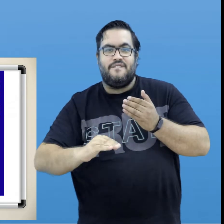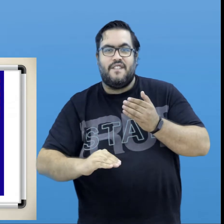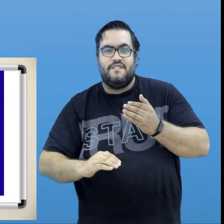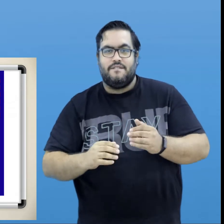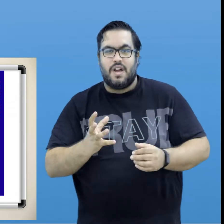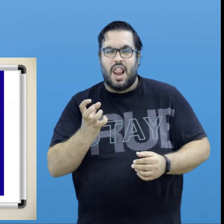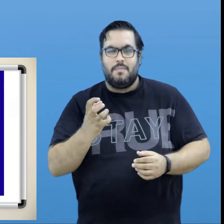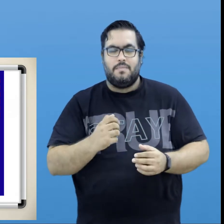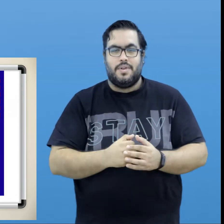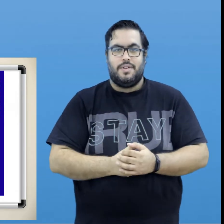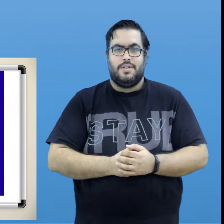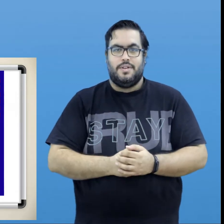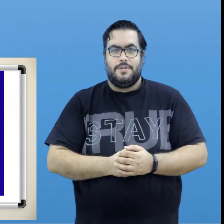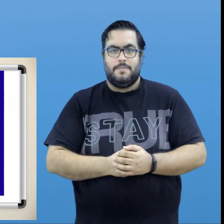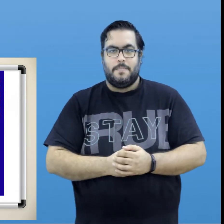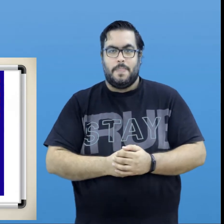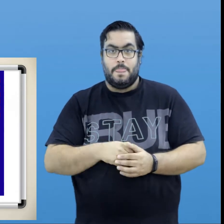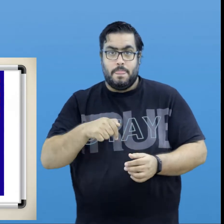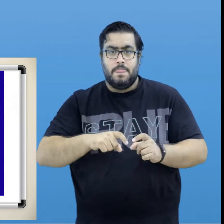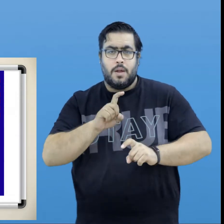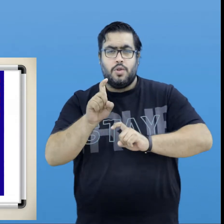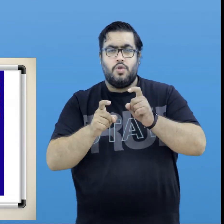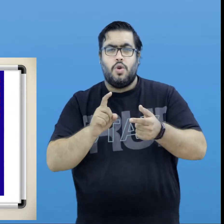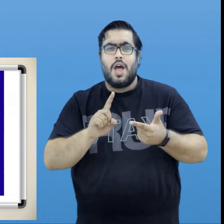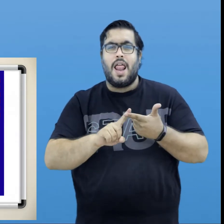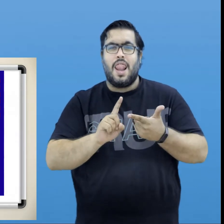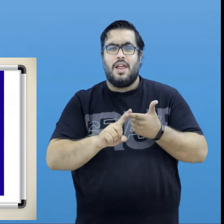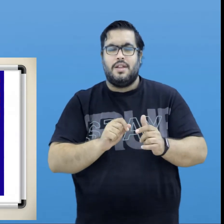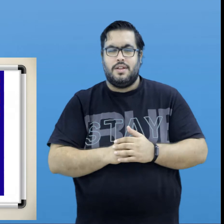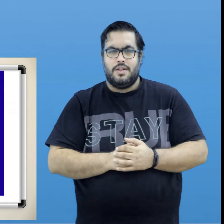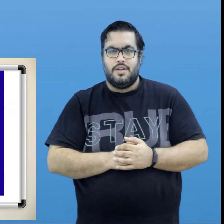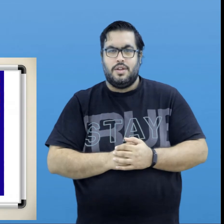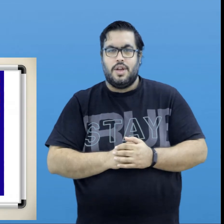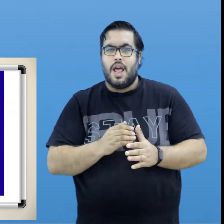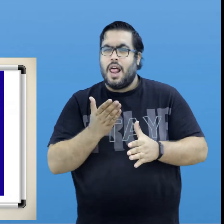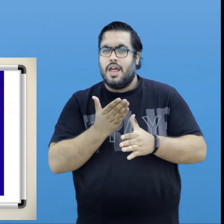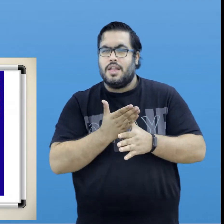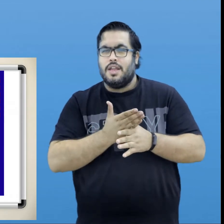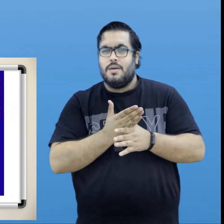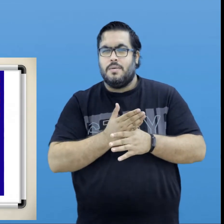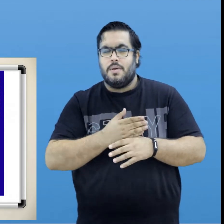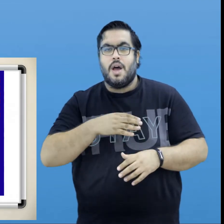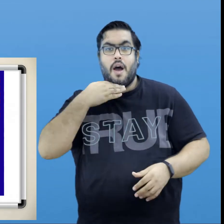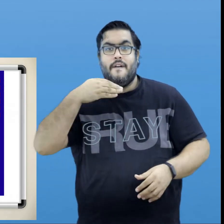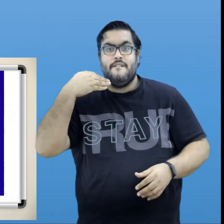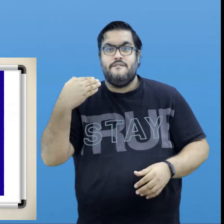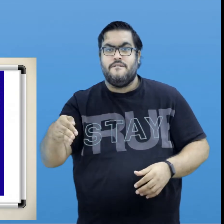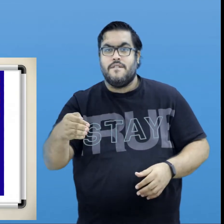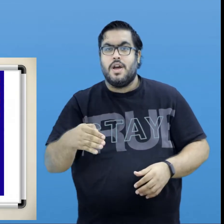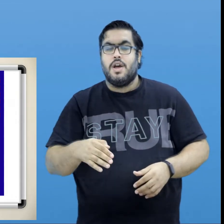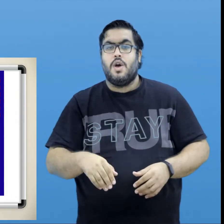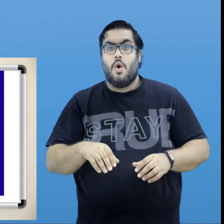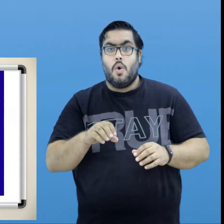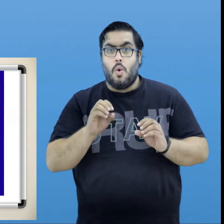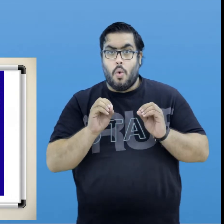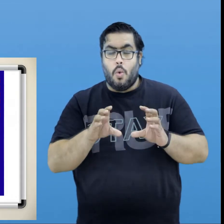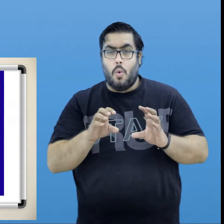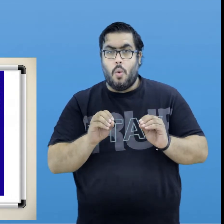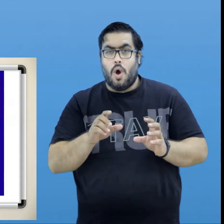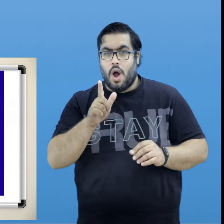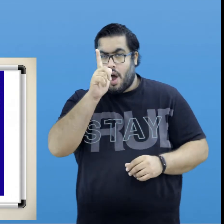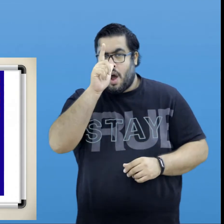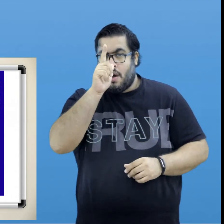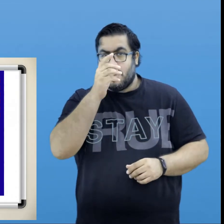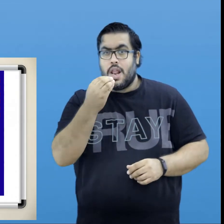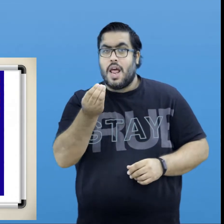This is our second question. Why do you think most vegetables have more nutritional values when eaten raw?